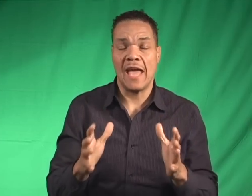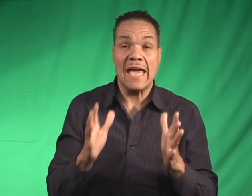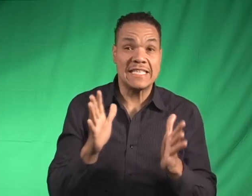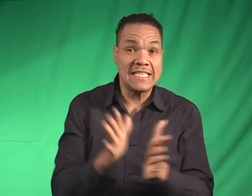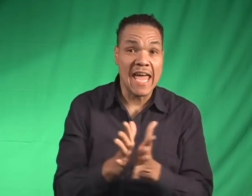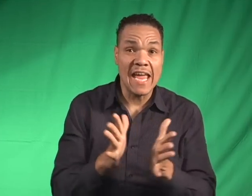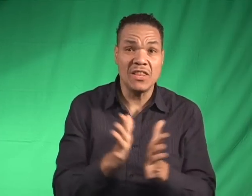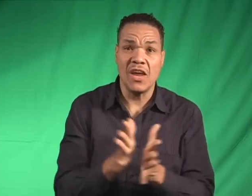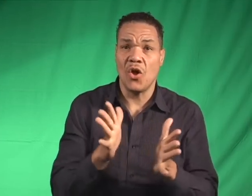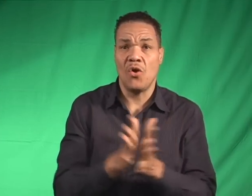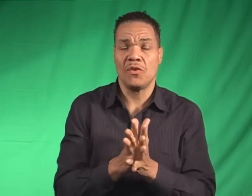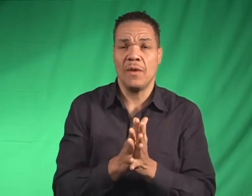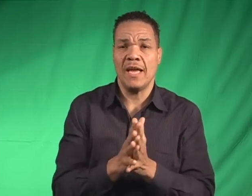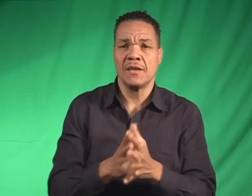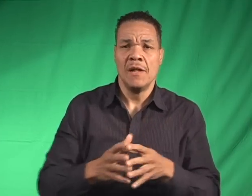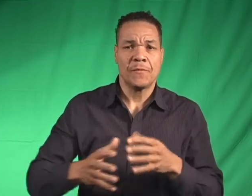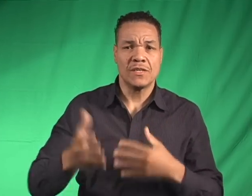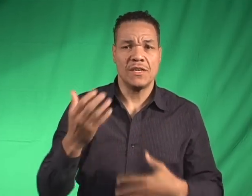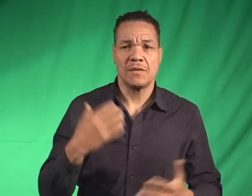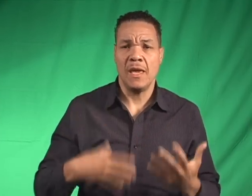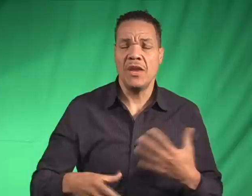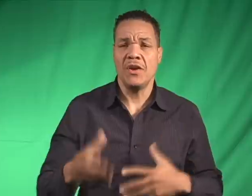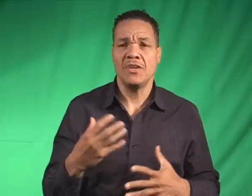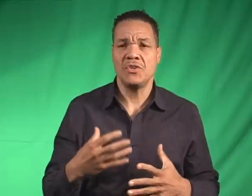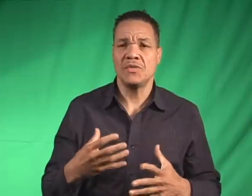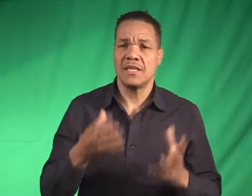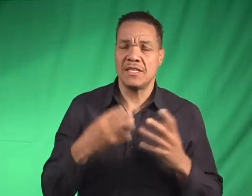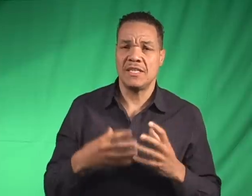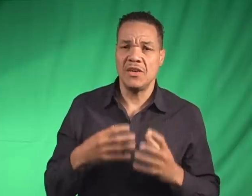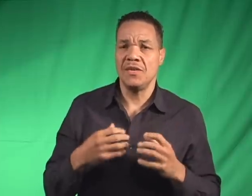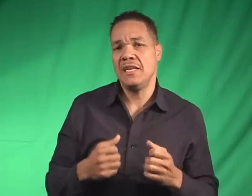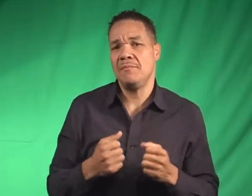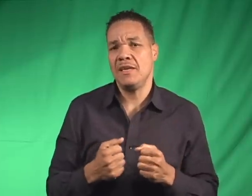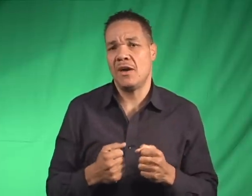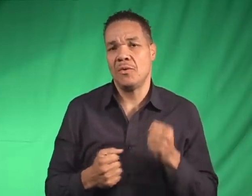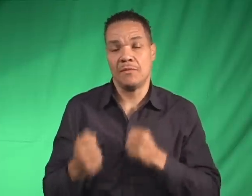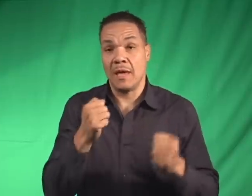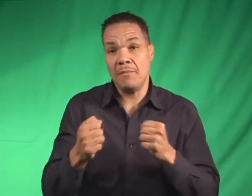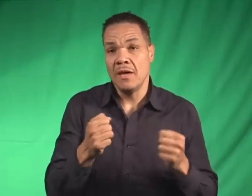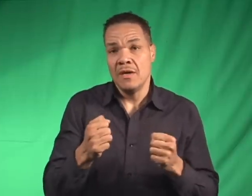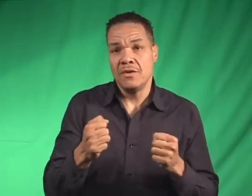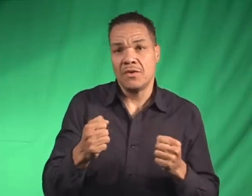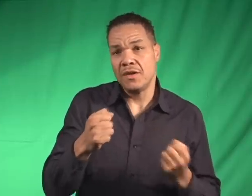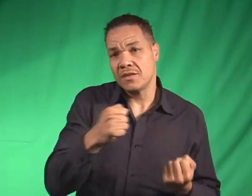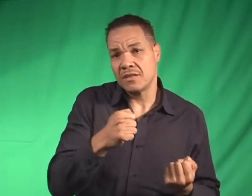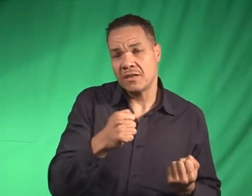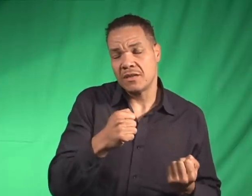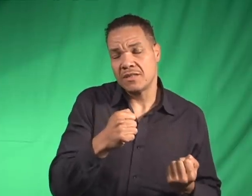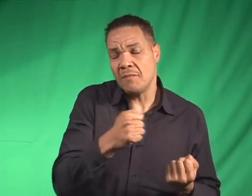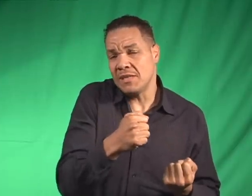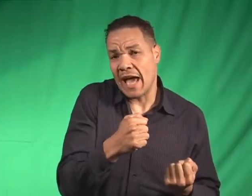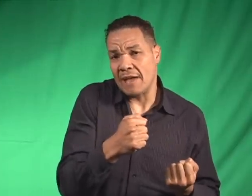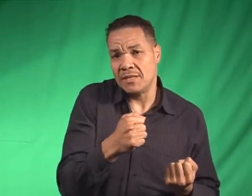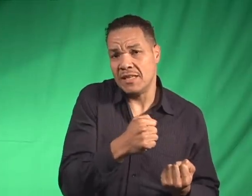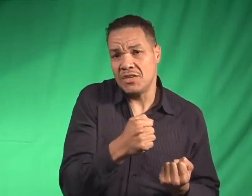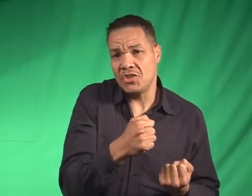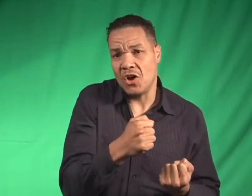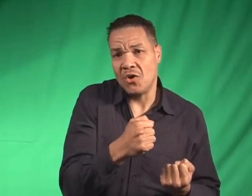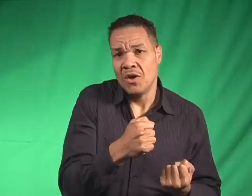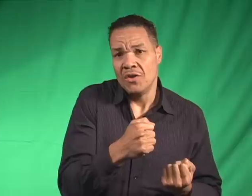had stayed there on the ranch because there's some inner issues that still need to be dealt with. And maybe, you know, there's sometimes in this show, you